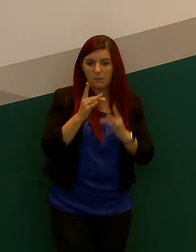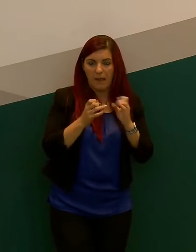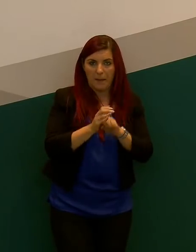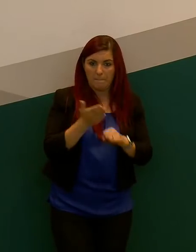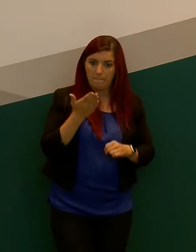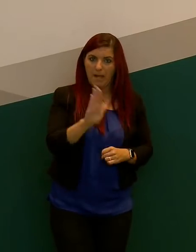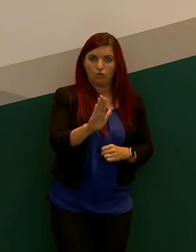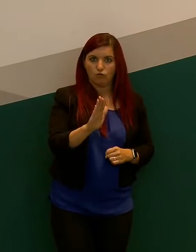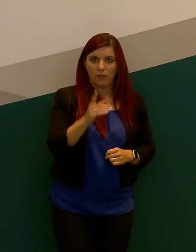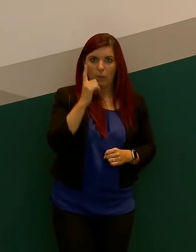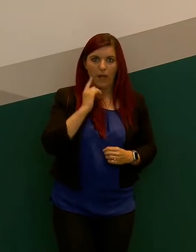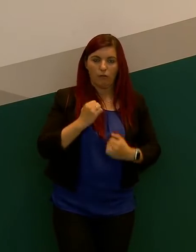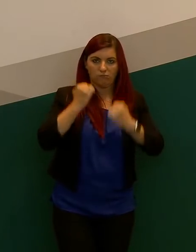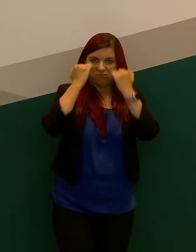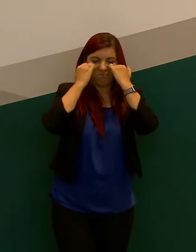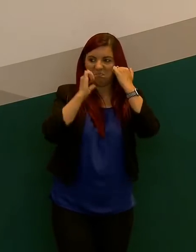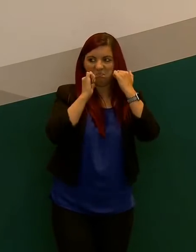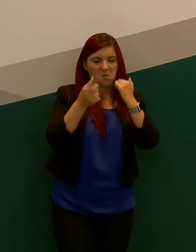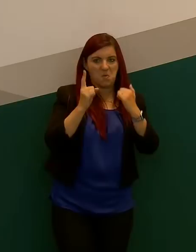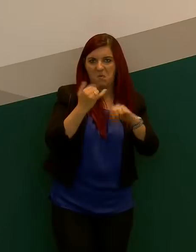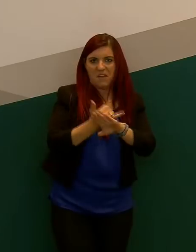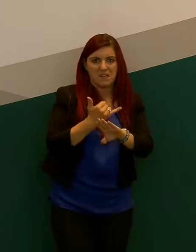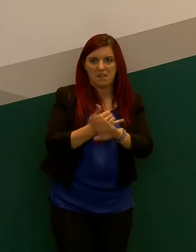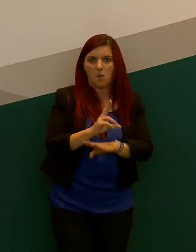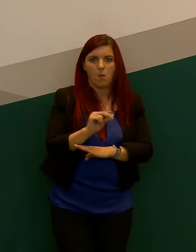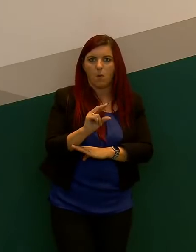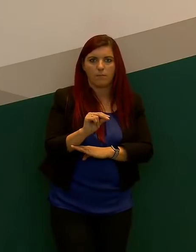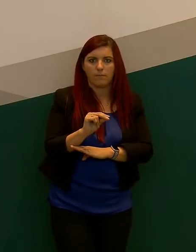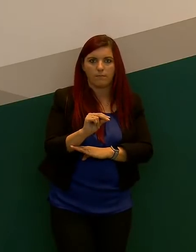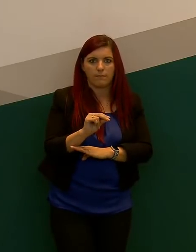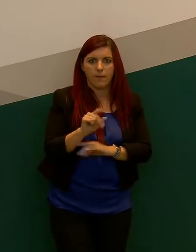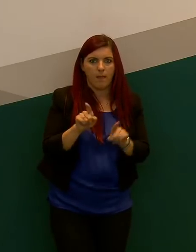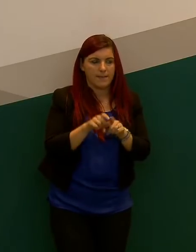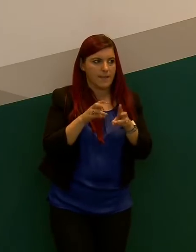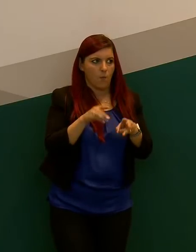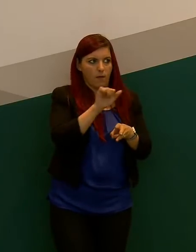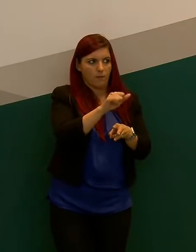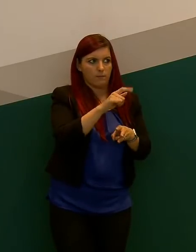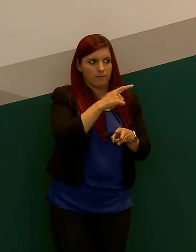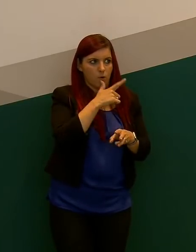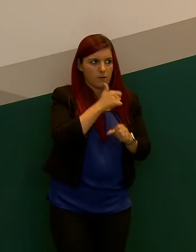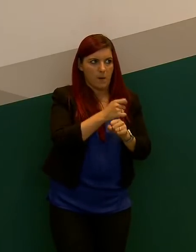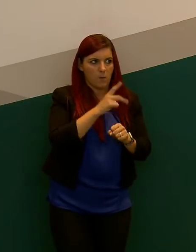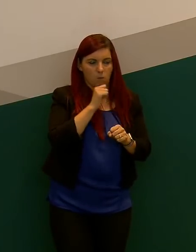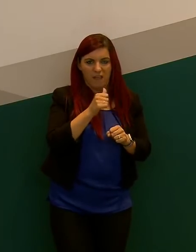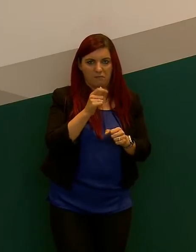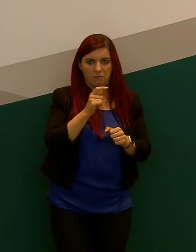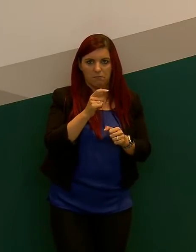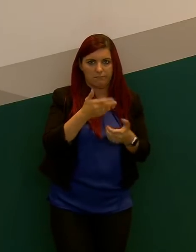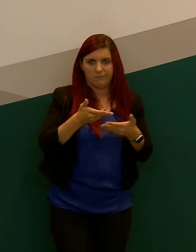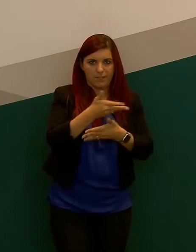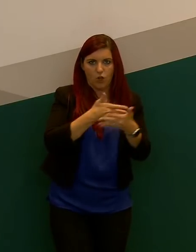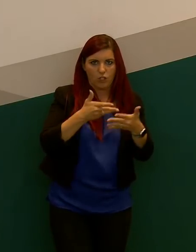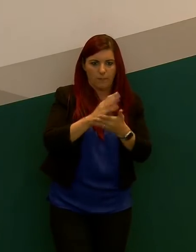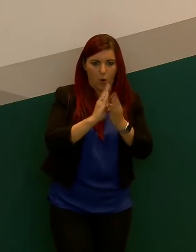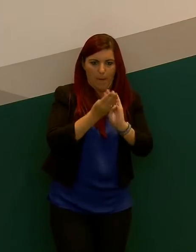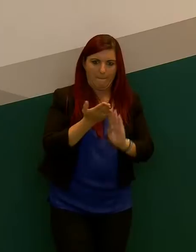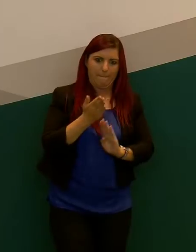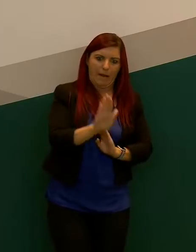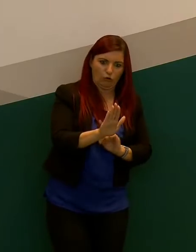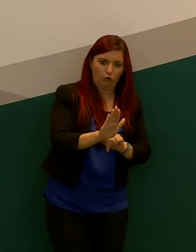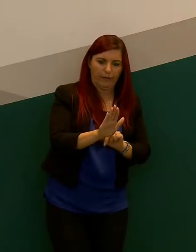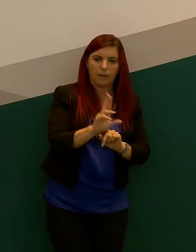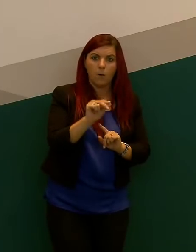face coverings in retail settings in the way that you have suggested is now happening in Scotland. But we keep all the